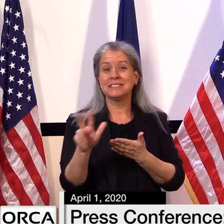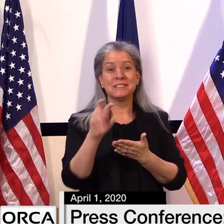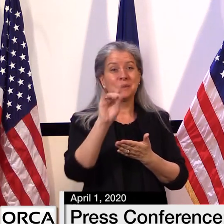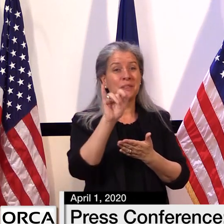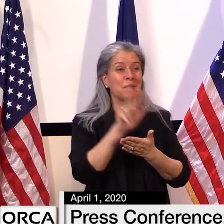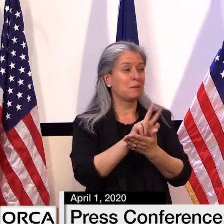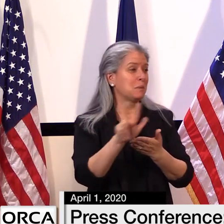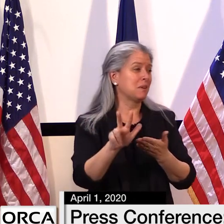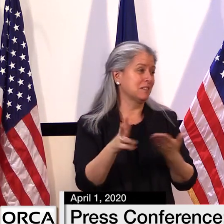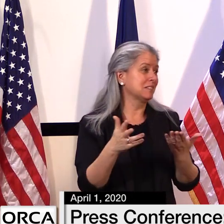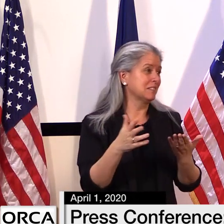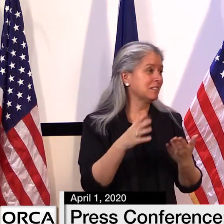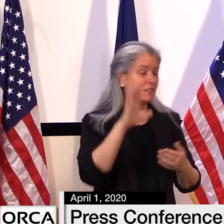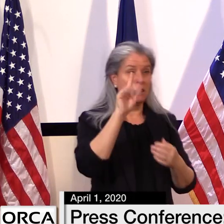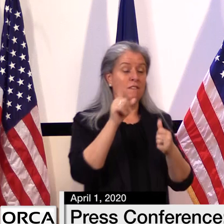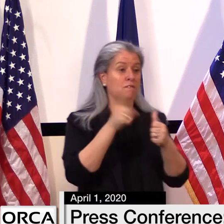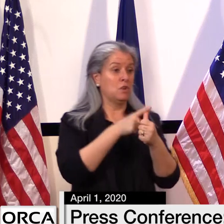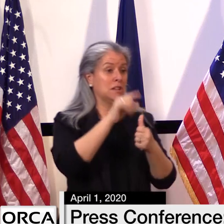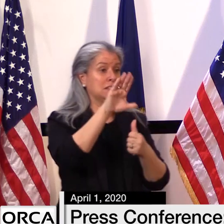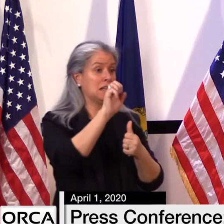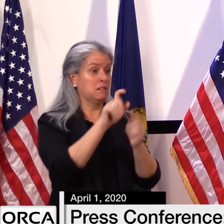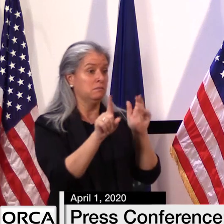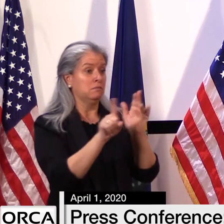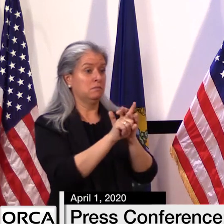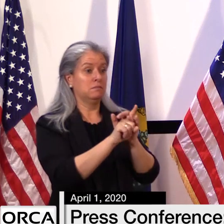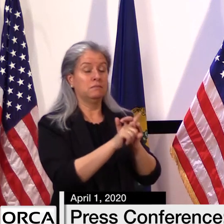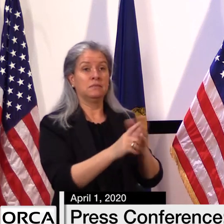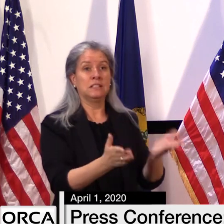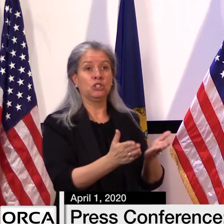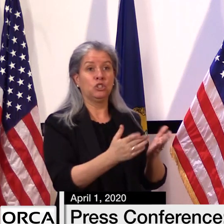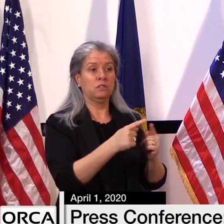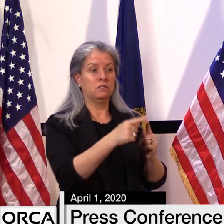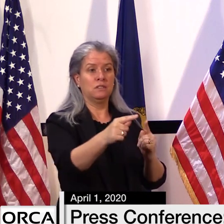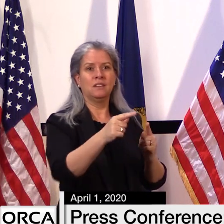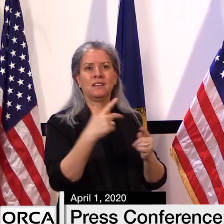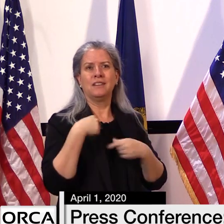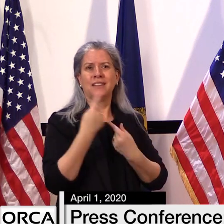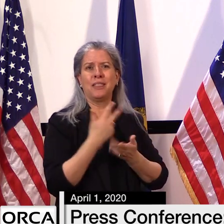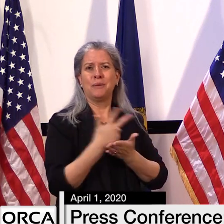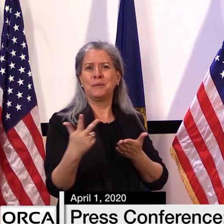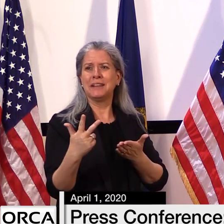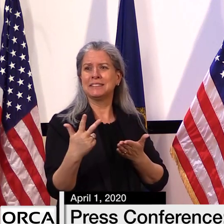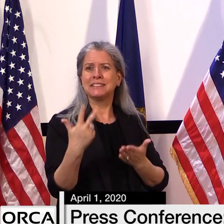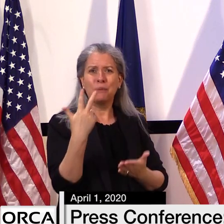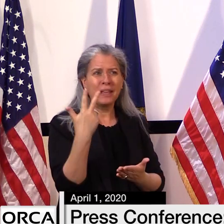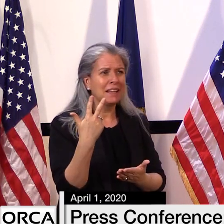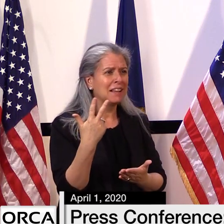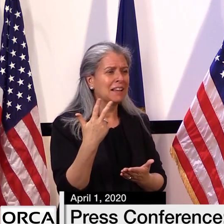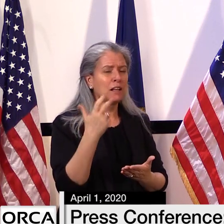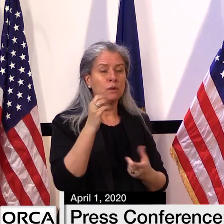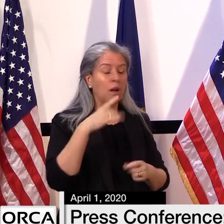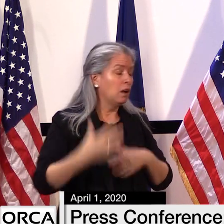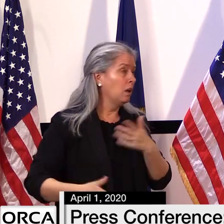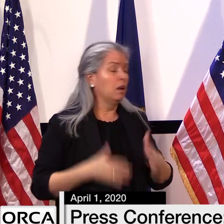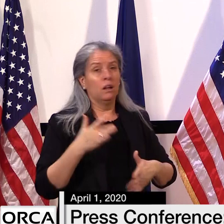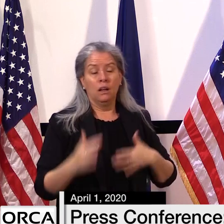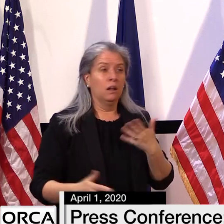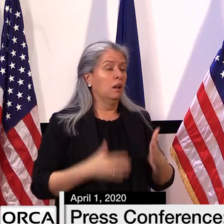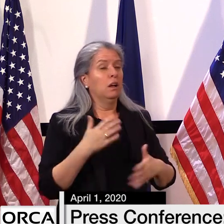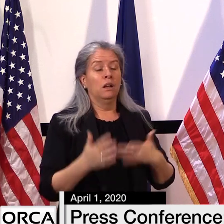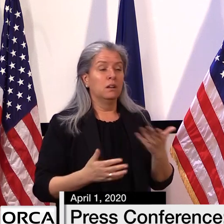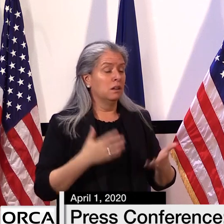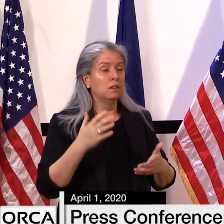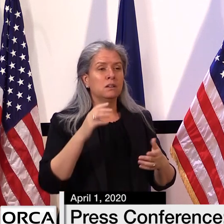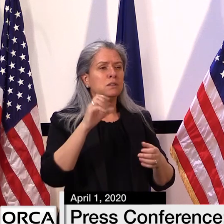standpoint, after the first case arrived here in Vermont, and so within that time, no one